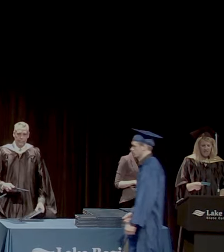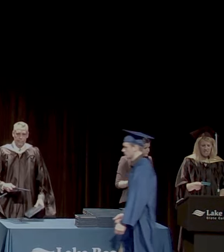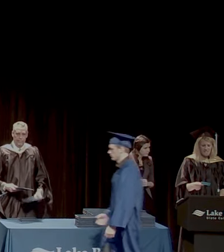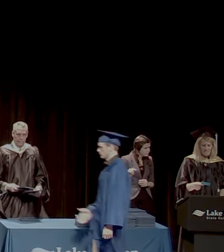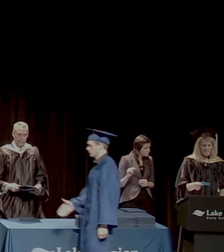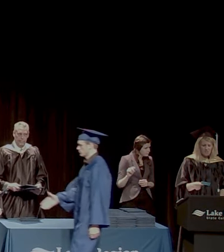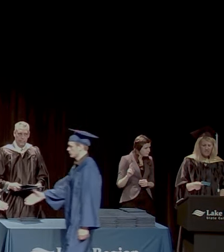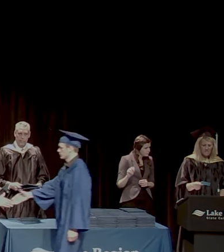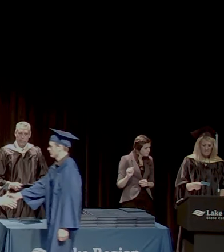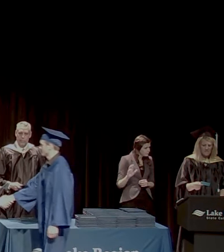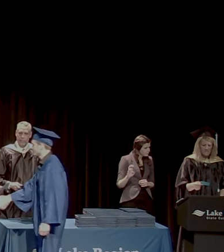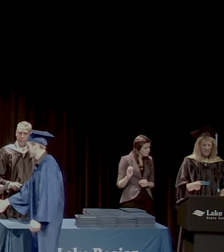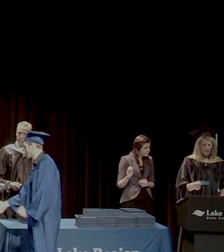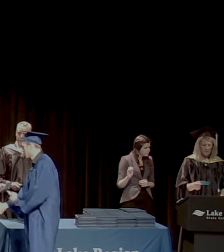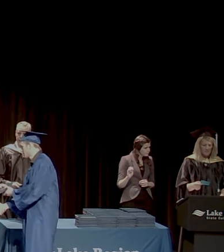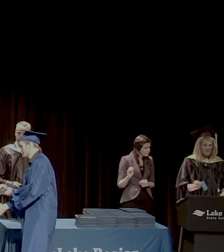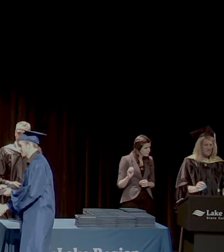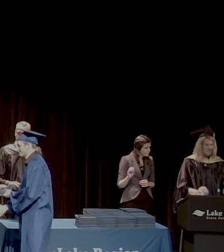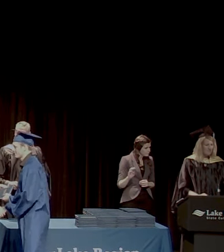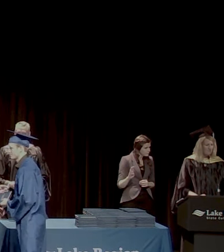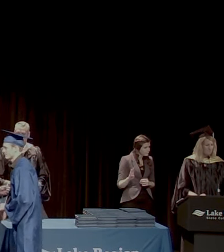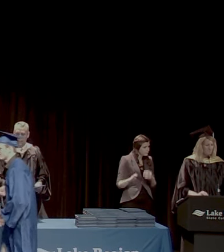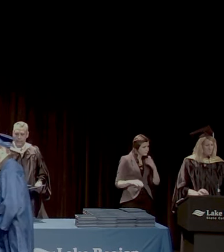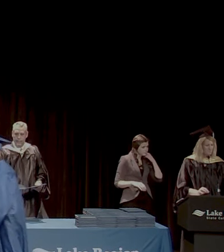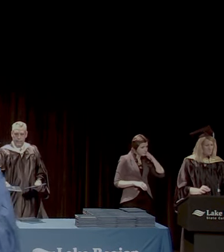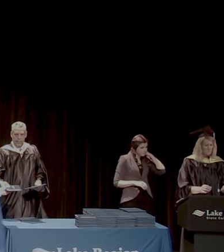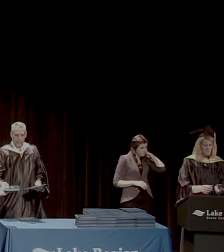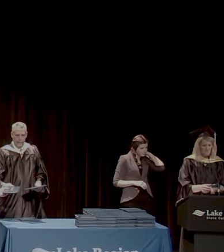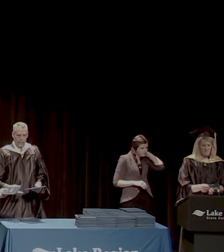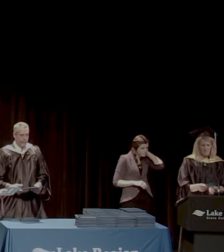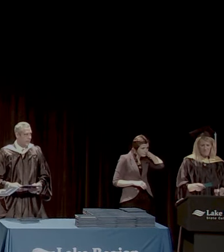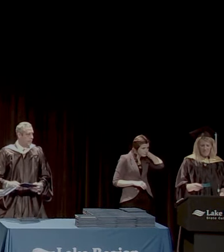Trace Baki, Associate in Arts, Liberal Arts.